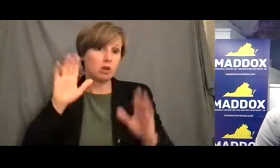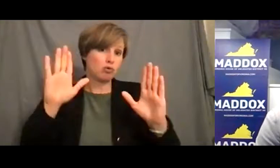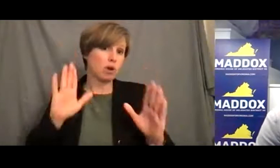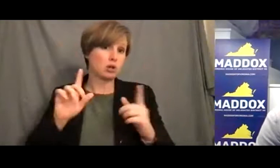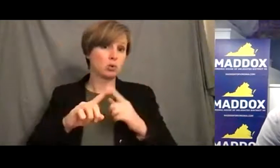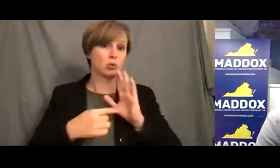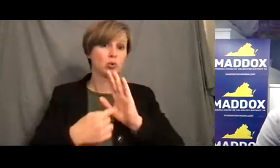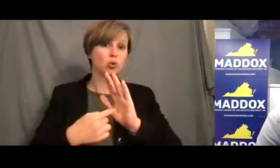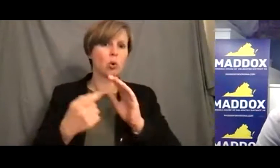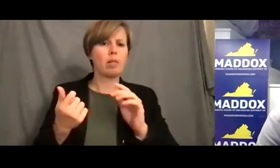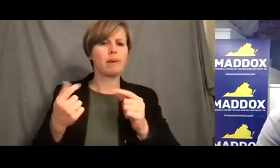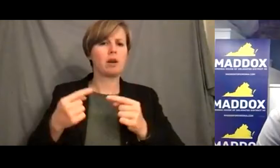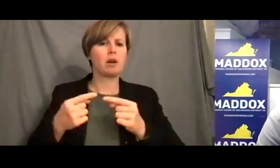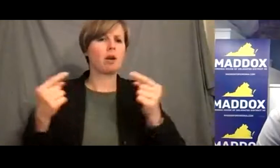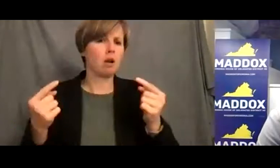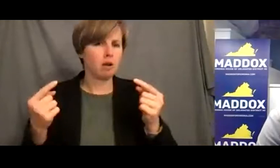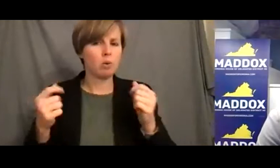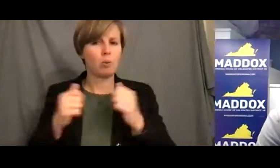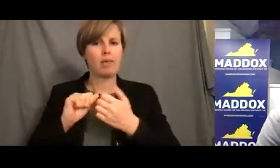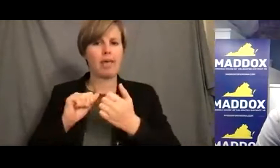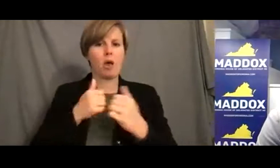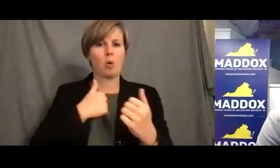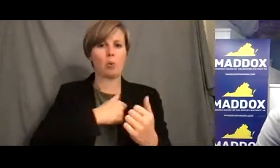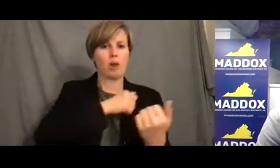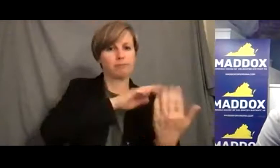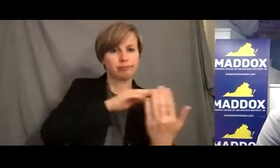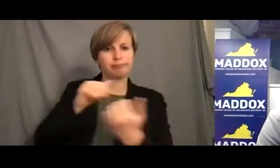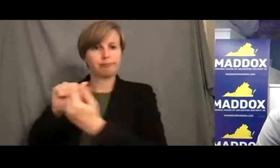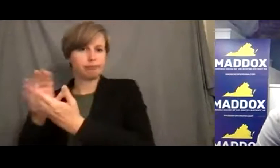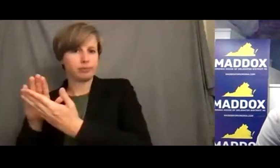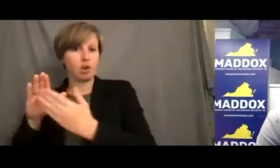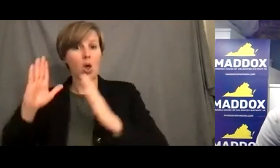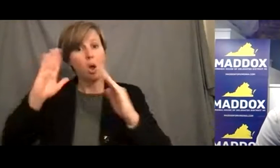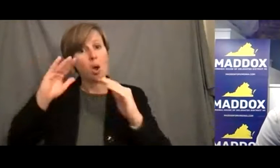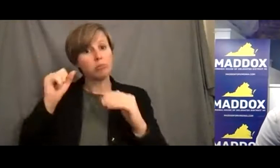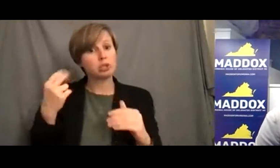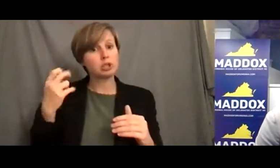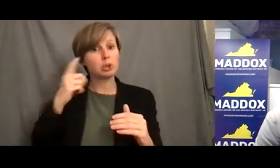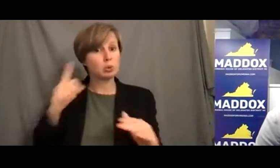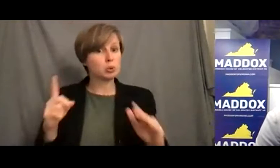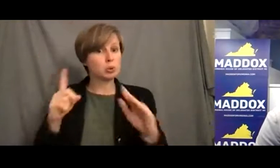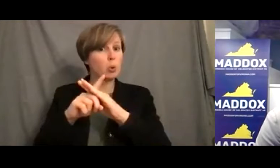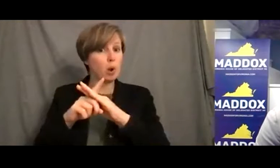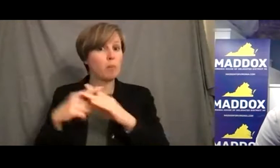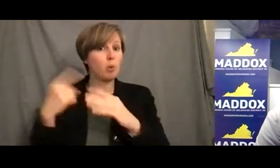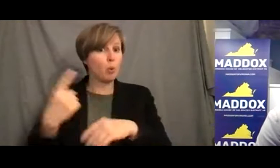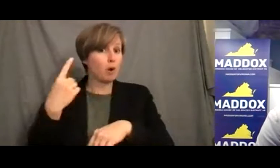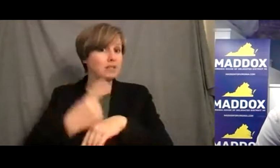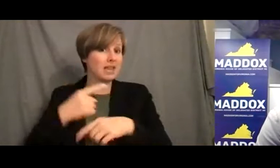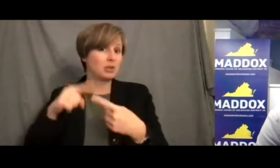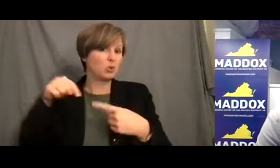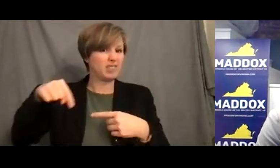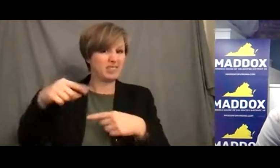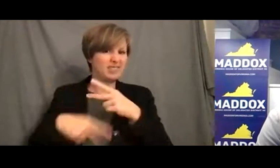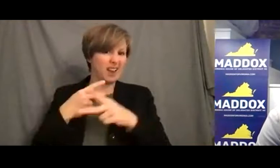a little contrast in how we're approaching these issues. Hopefully she'll show up someday to one of these events. But in